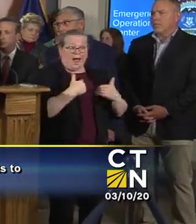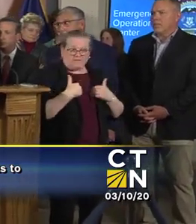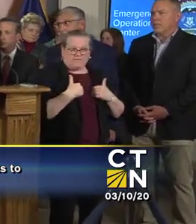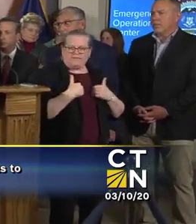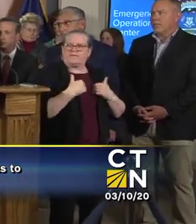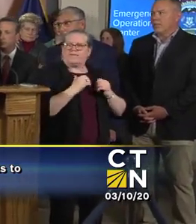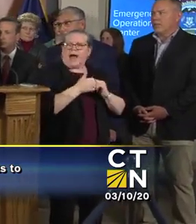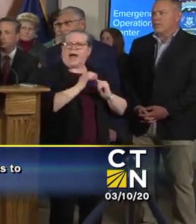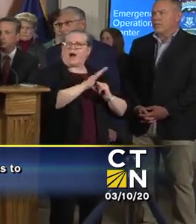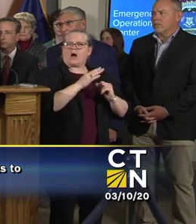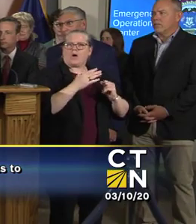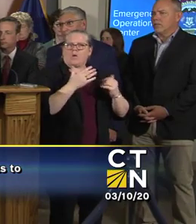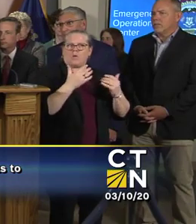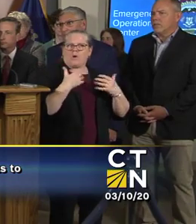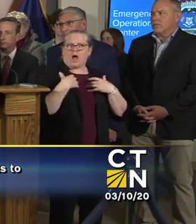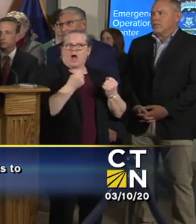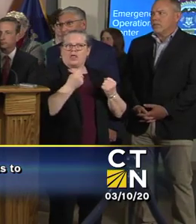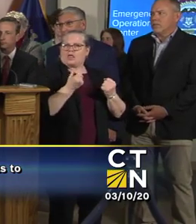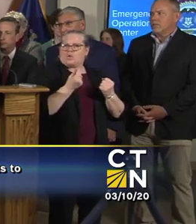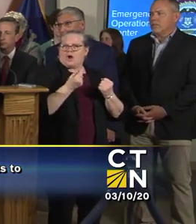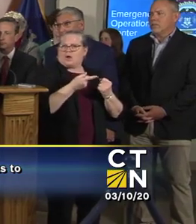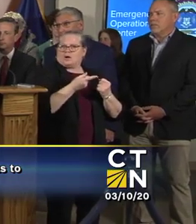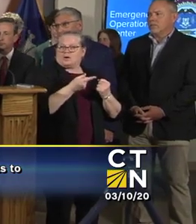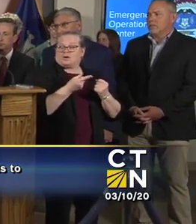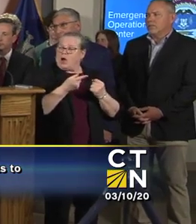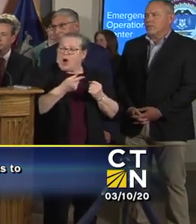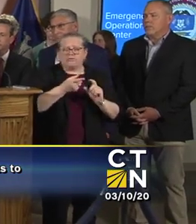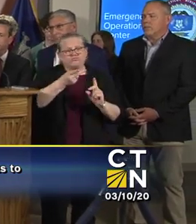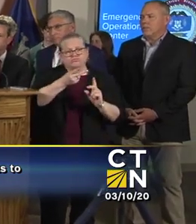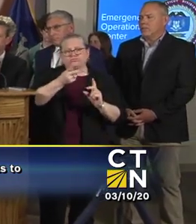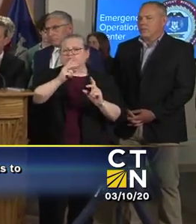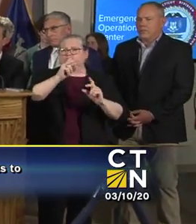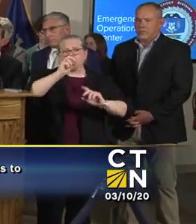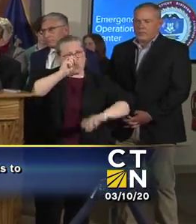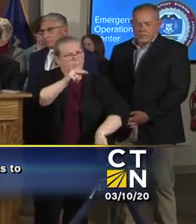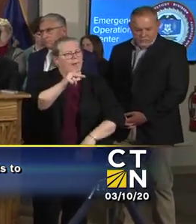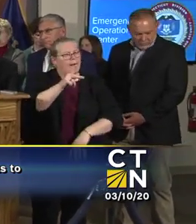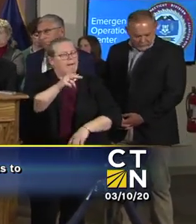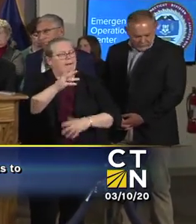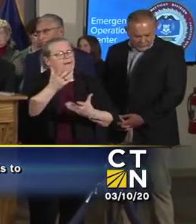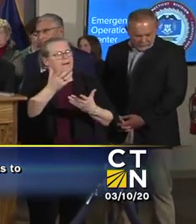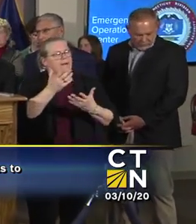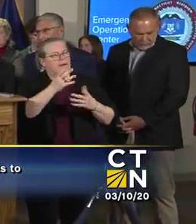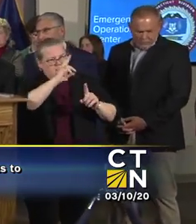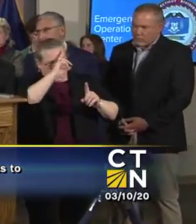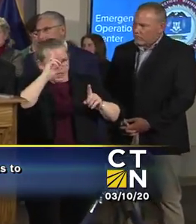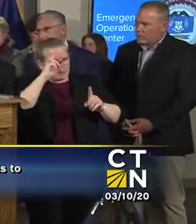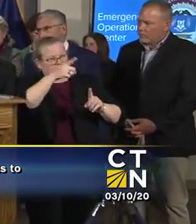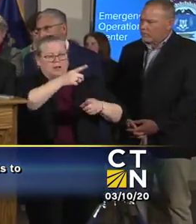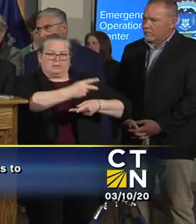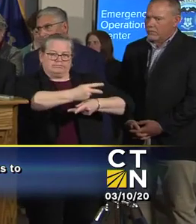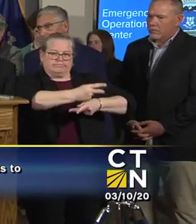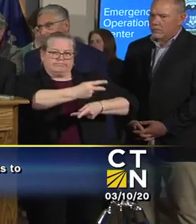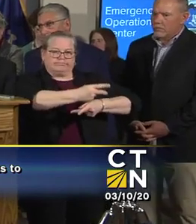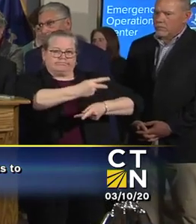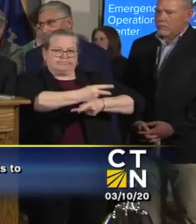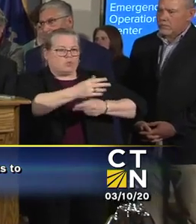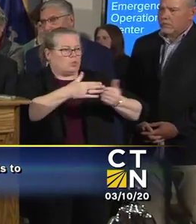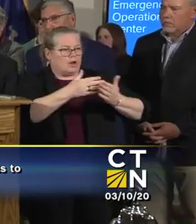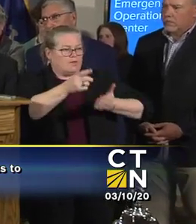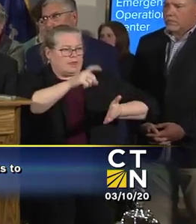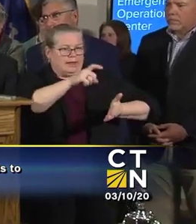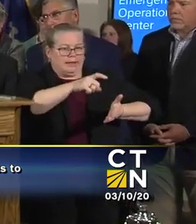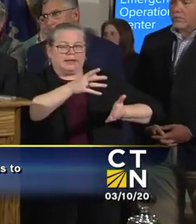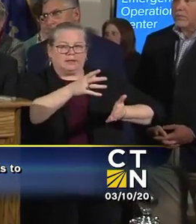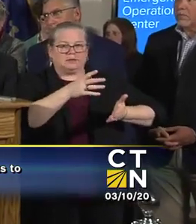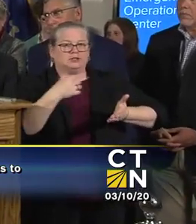doing okay. We really are relying on the hospitals to provide the services and I guess the care that they need. And